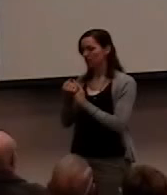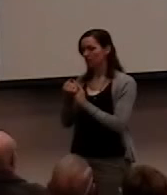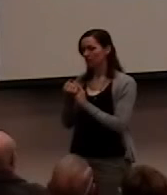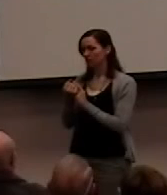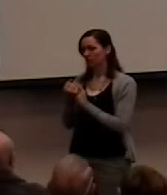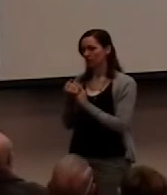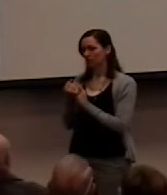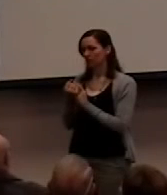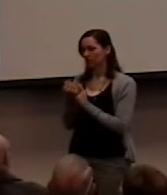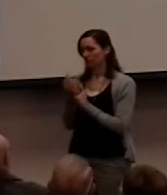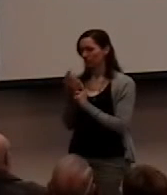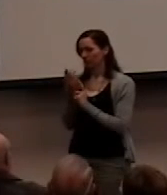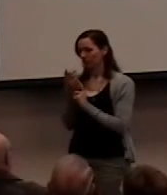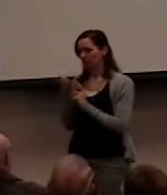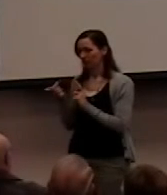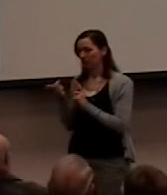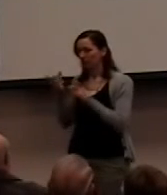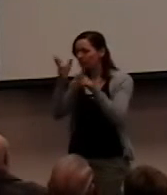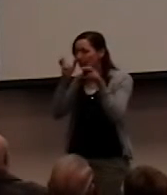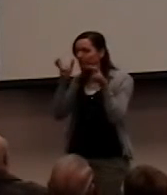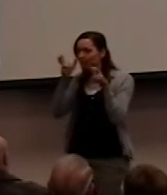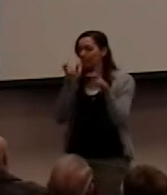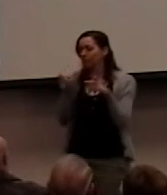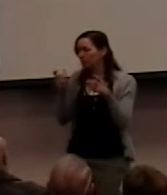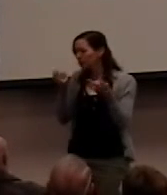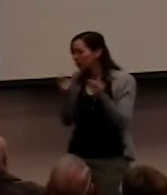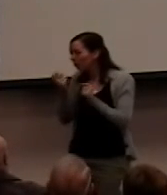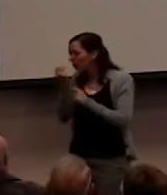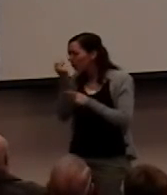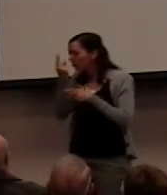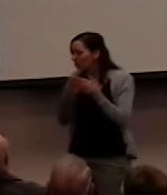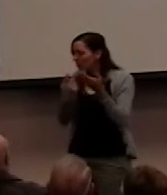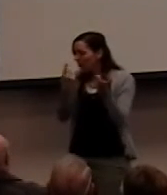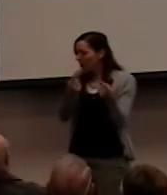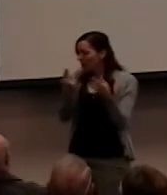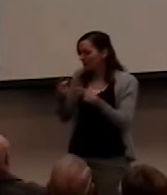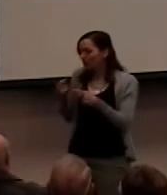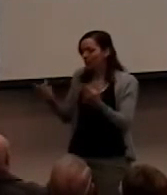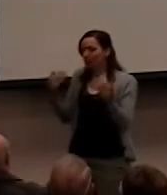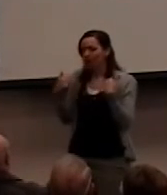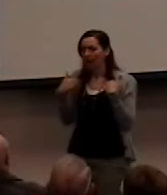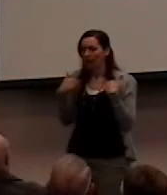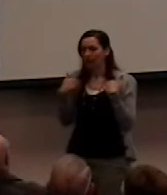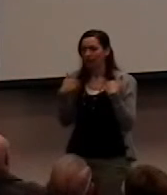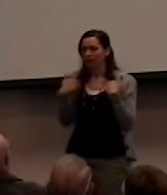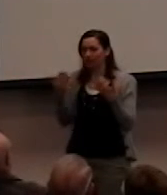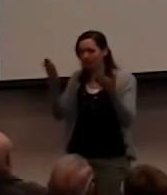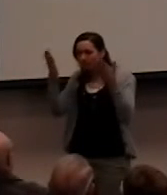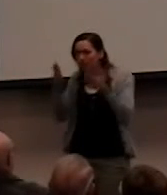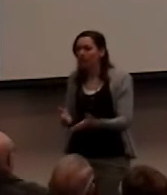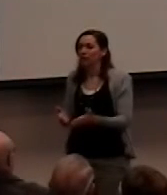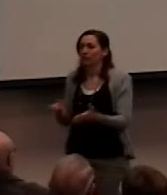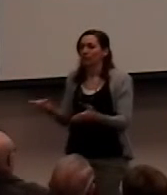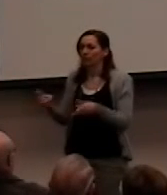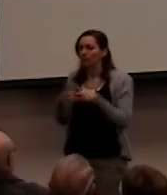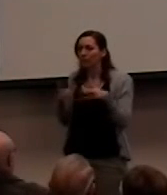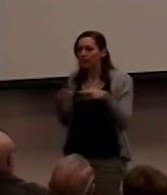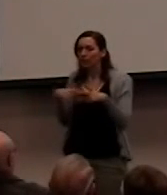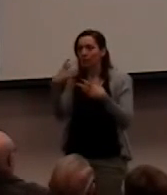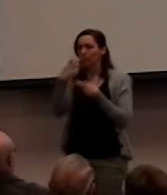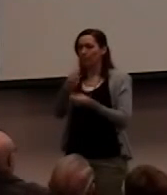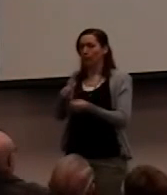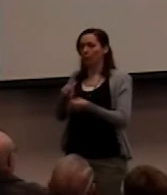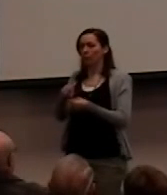faculties open to understand what's going on. He had a conviction. He was bold when it came to the time to do his